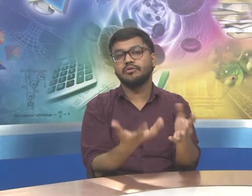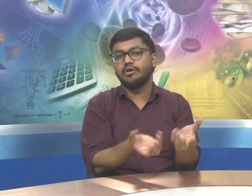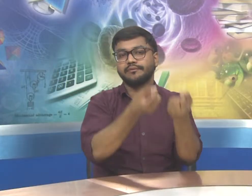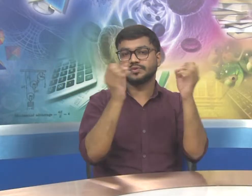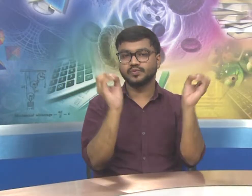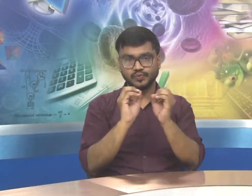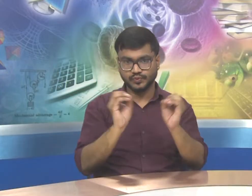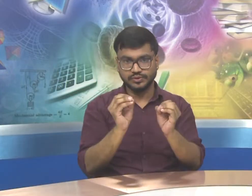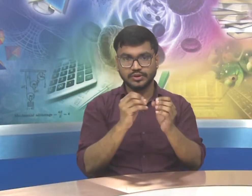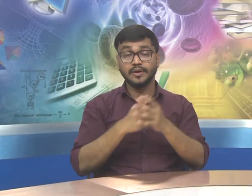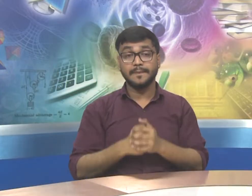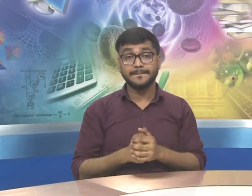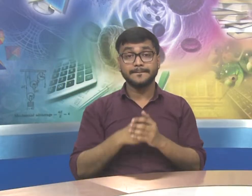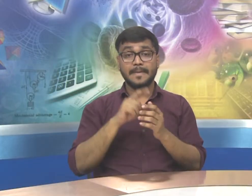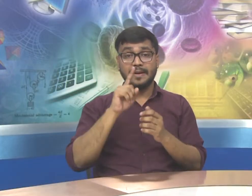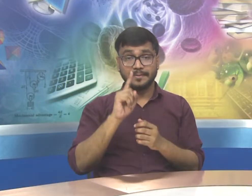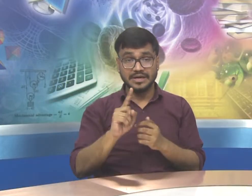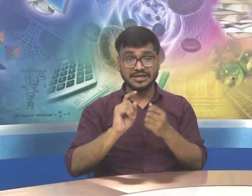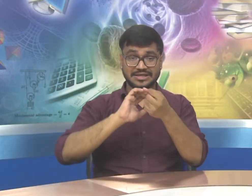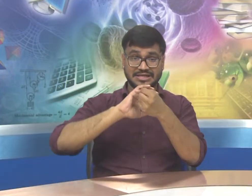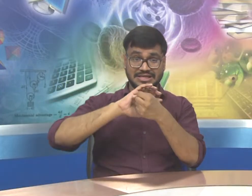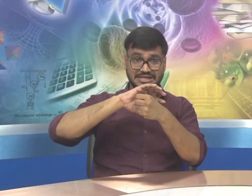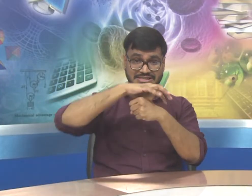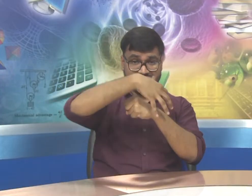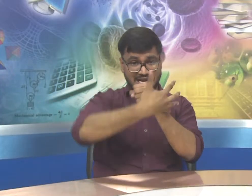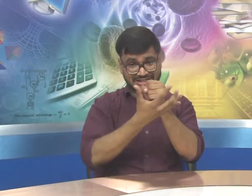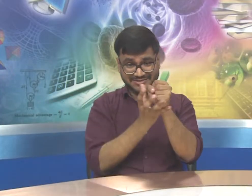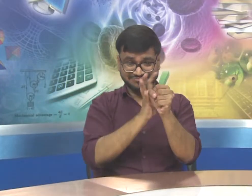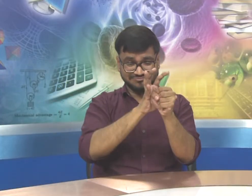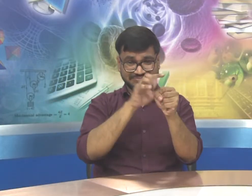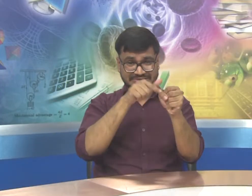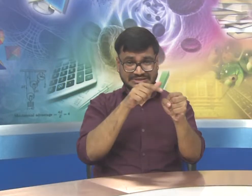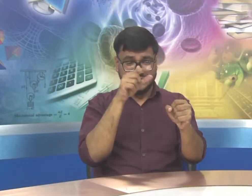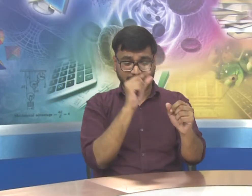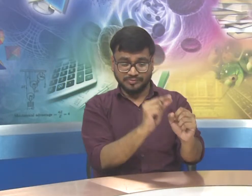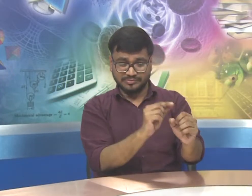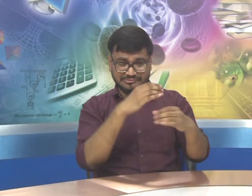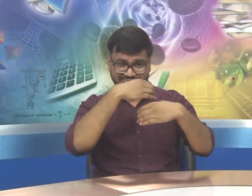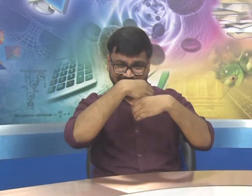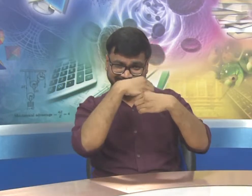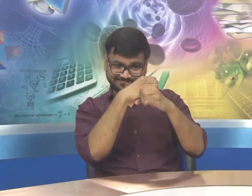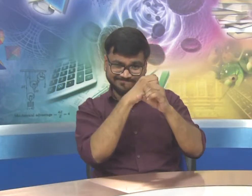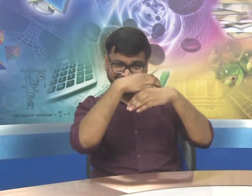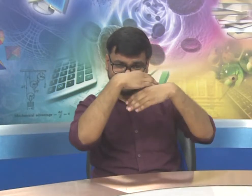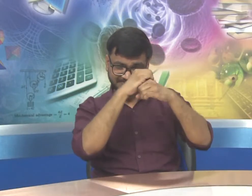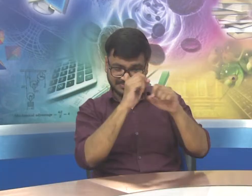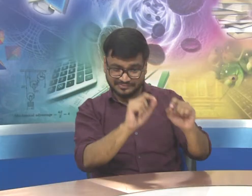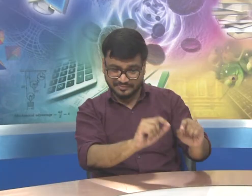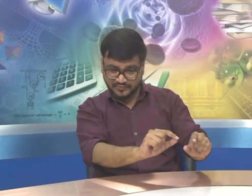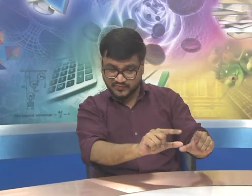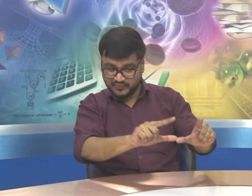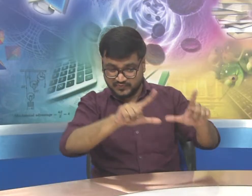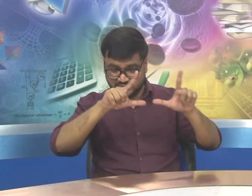They cannot be seen even under high-power microscope.